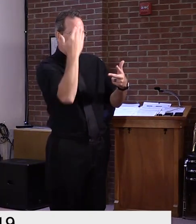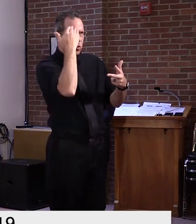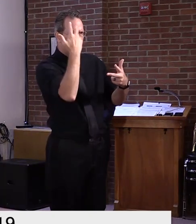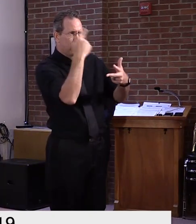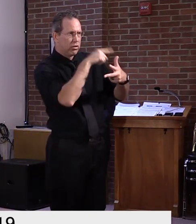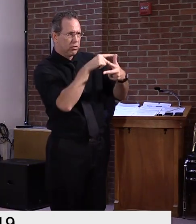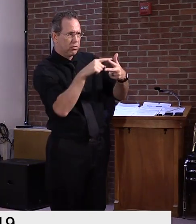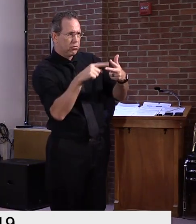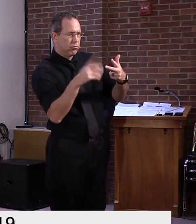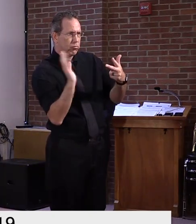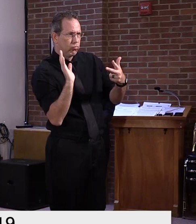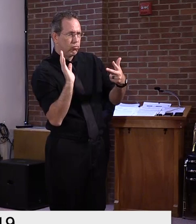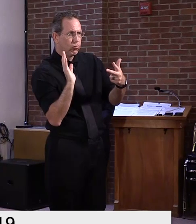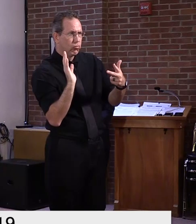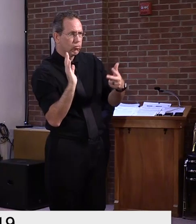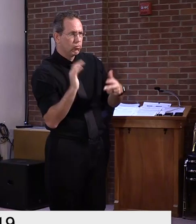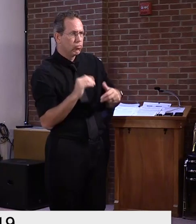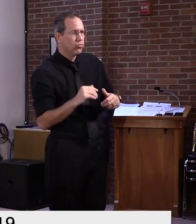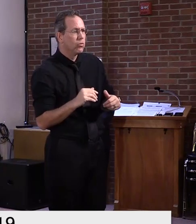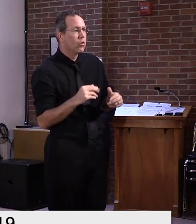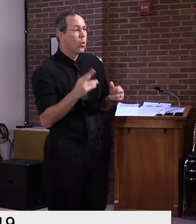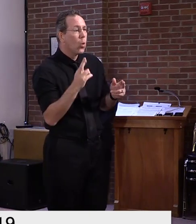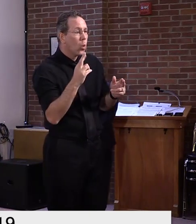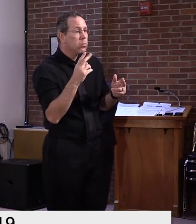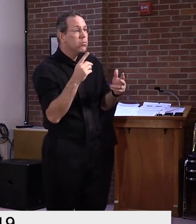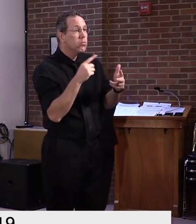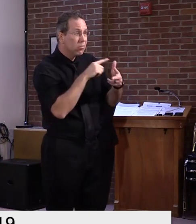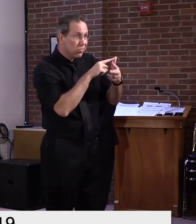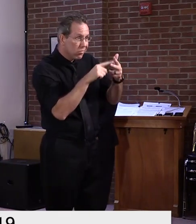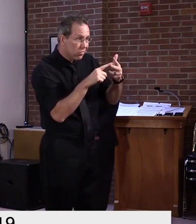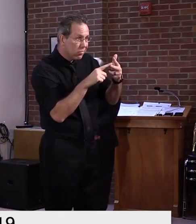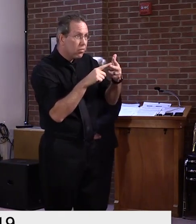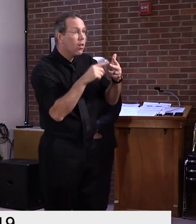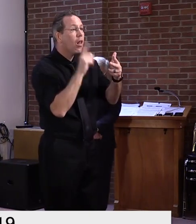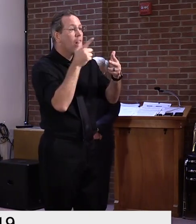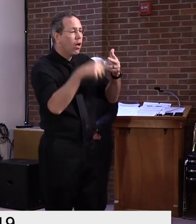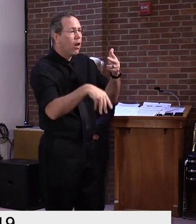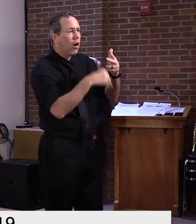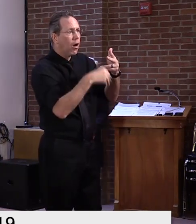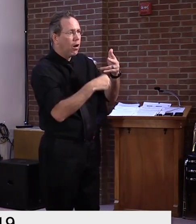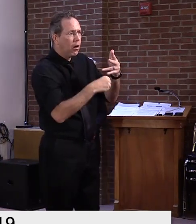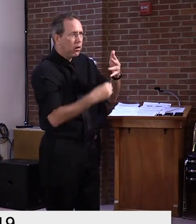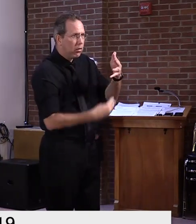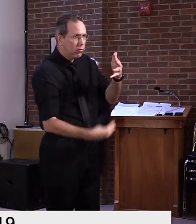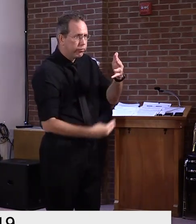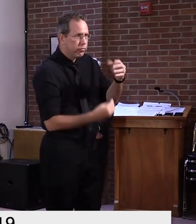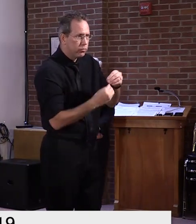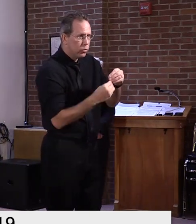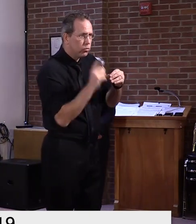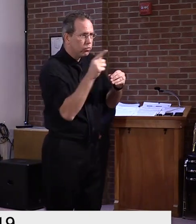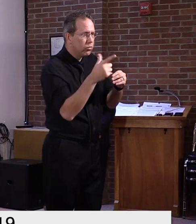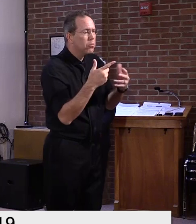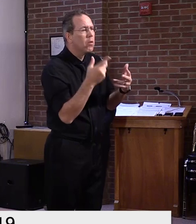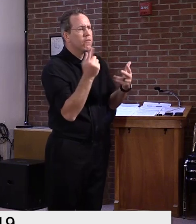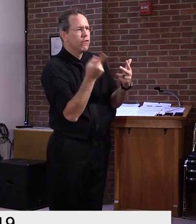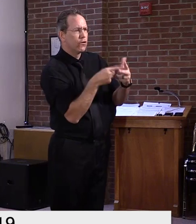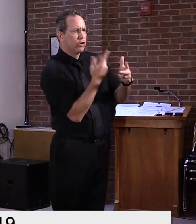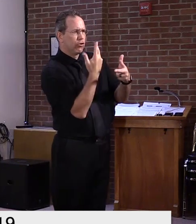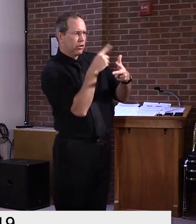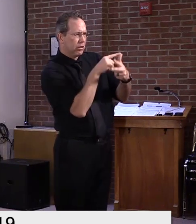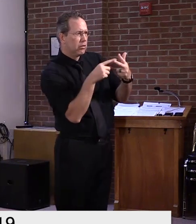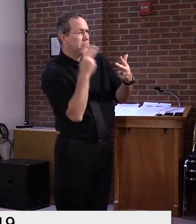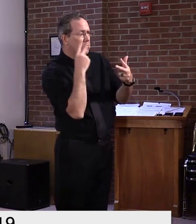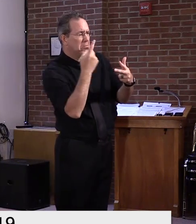can get all of them open in some capacity with the, you know, proving ourselves in the initial